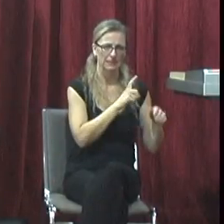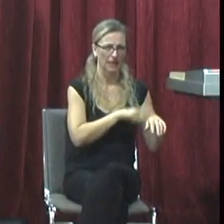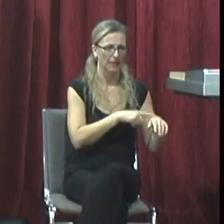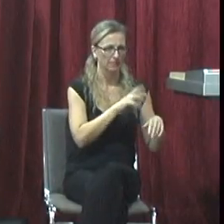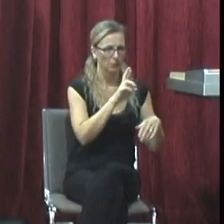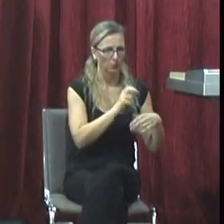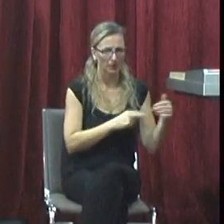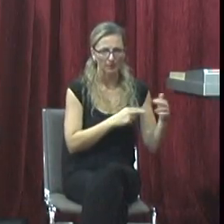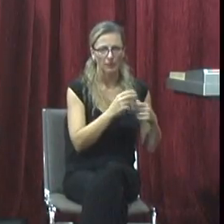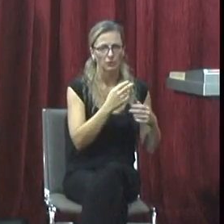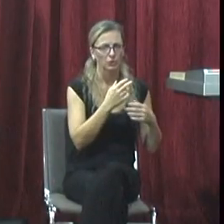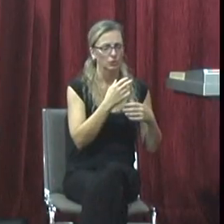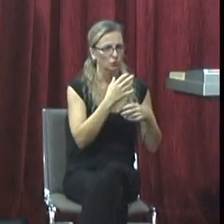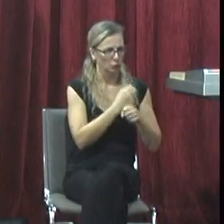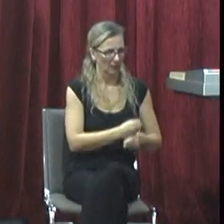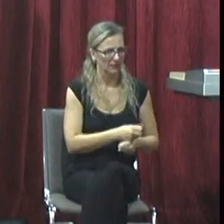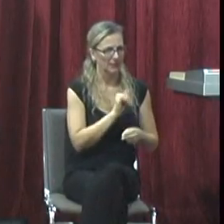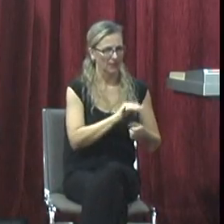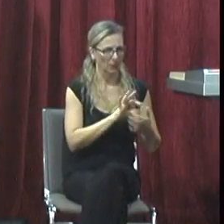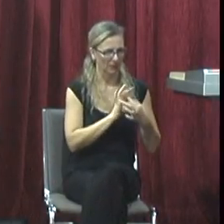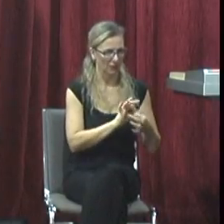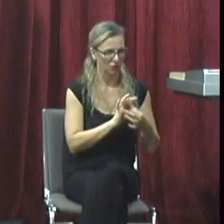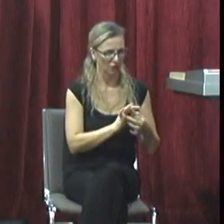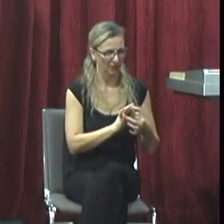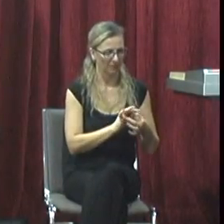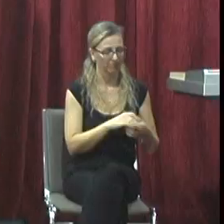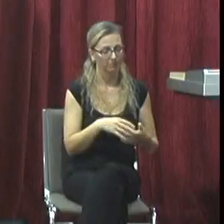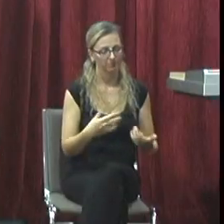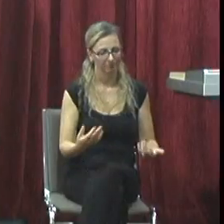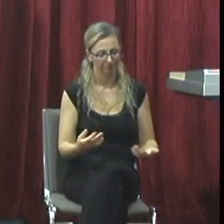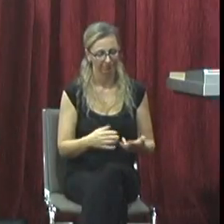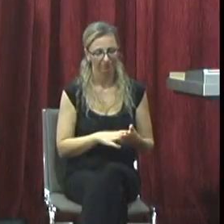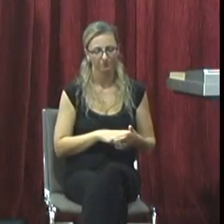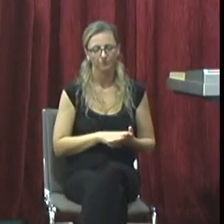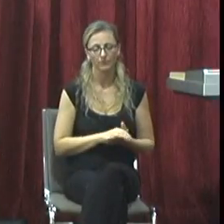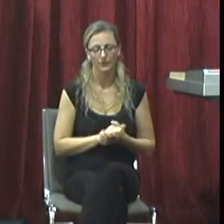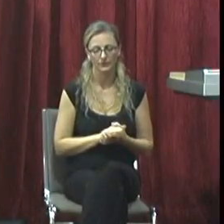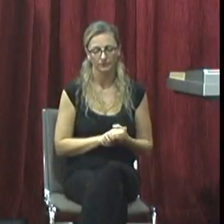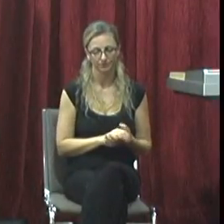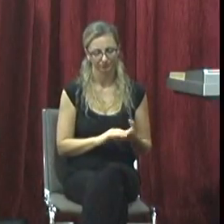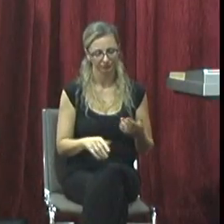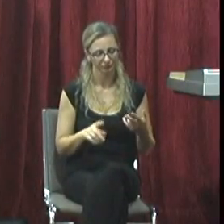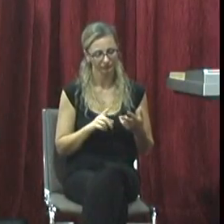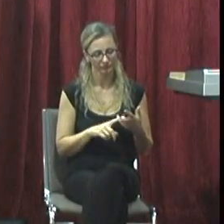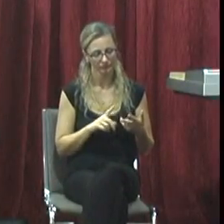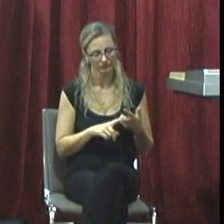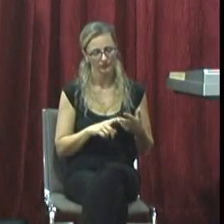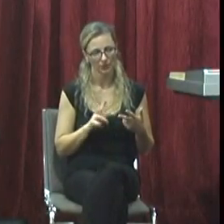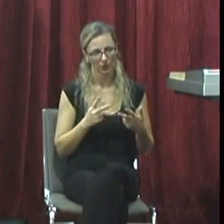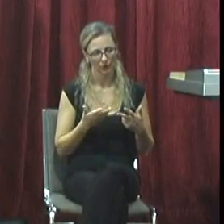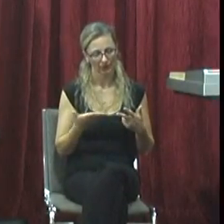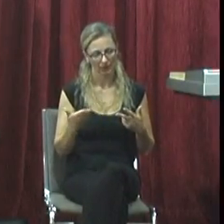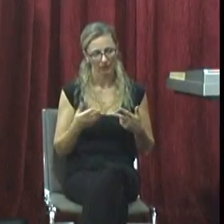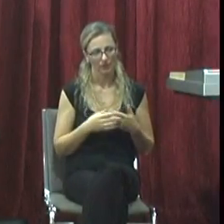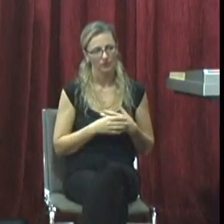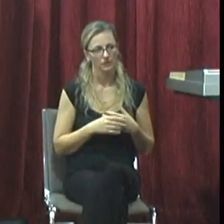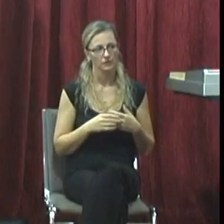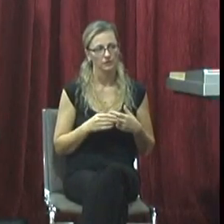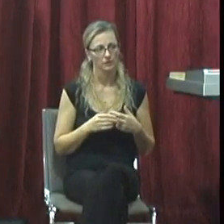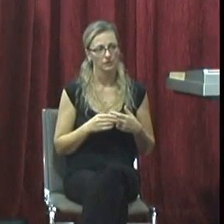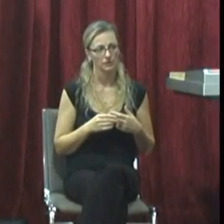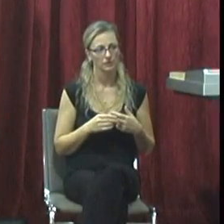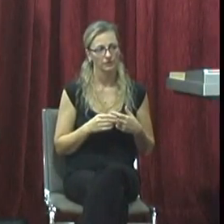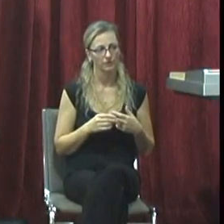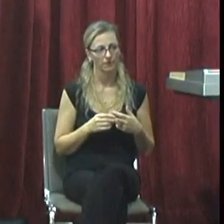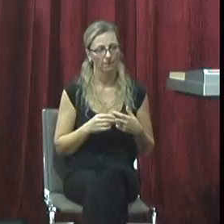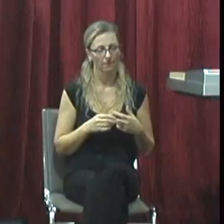in that relationship. So that's the second insight. The third insight is also, I think, very, very interesting. As